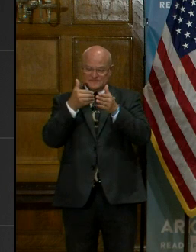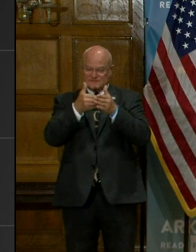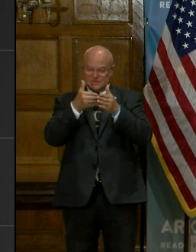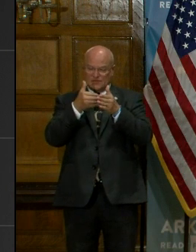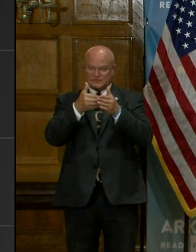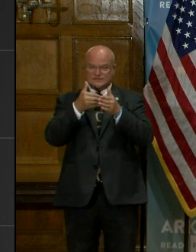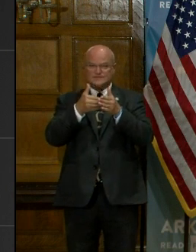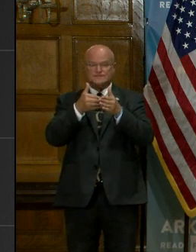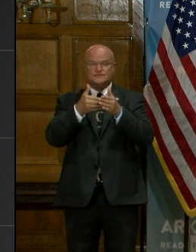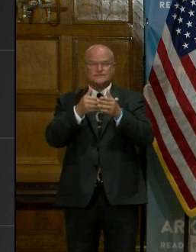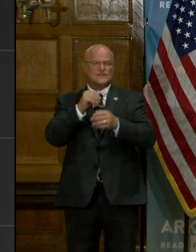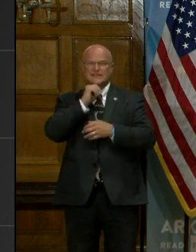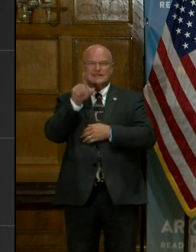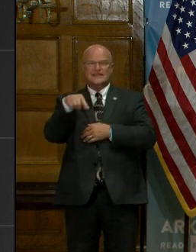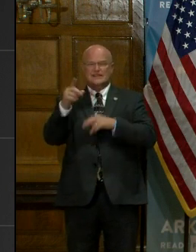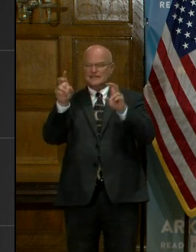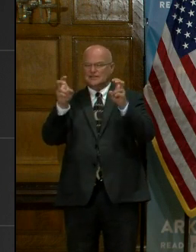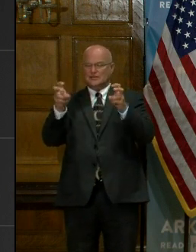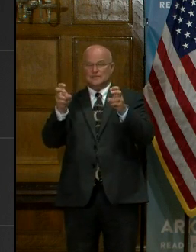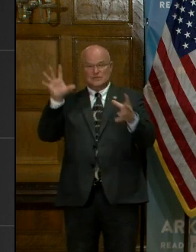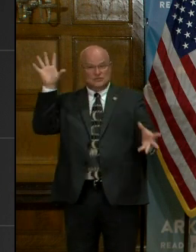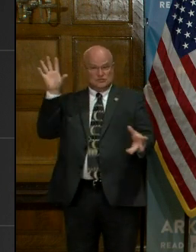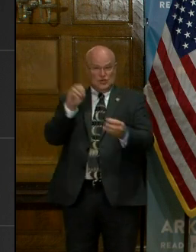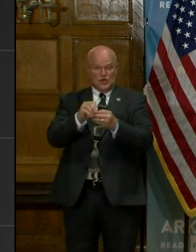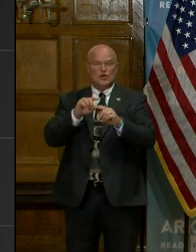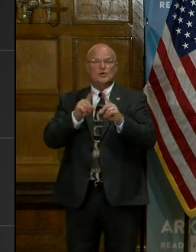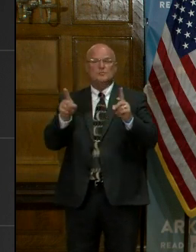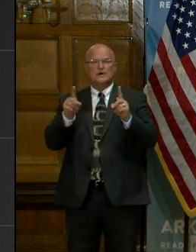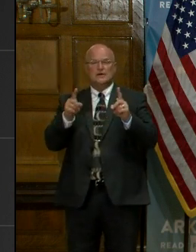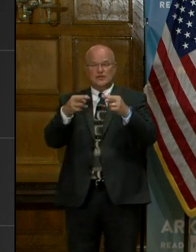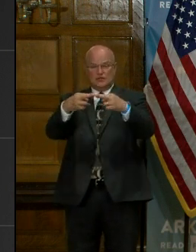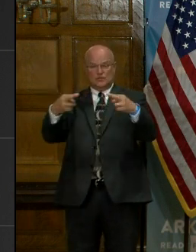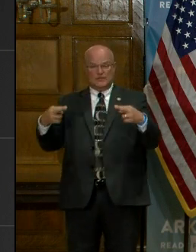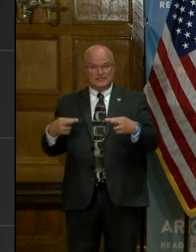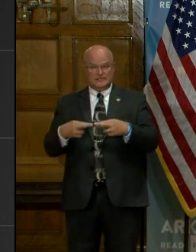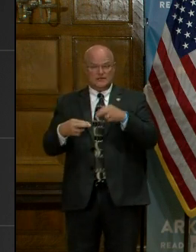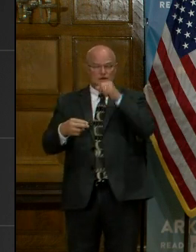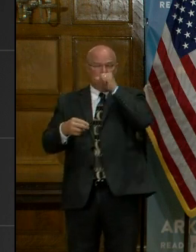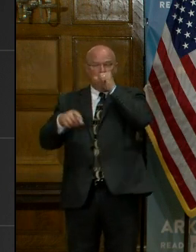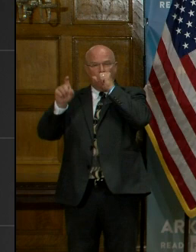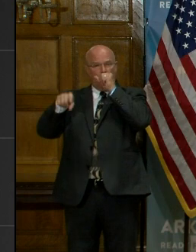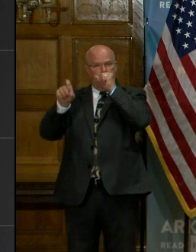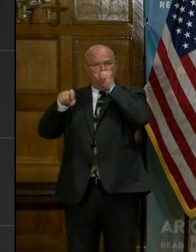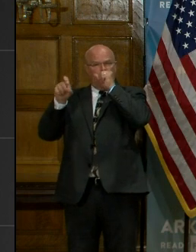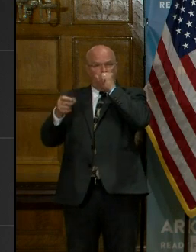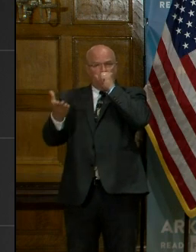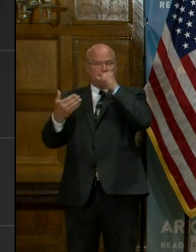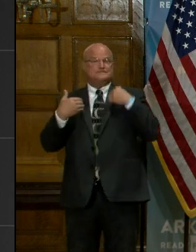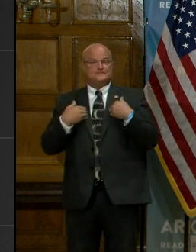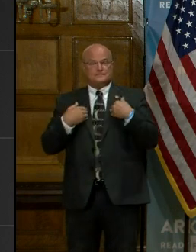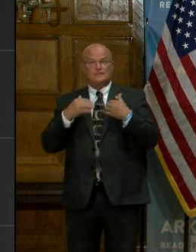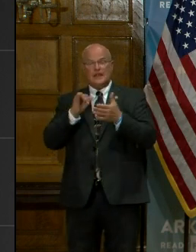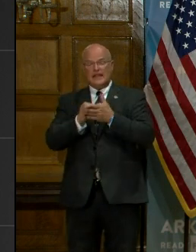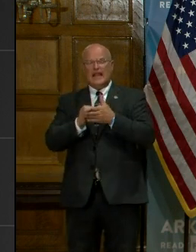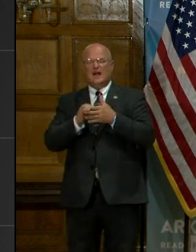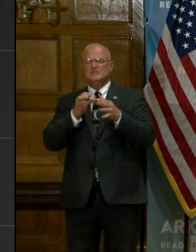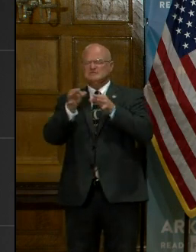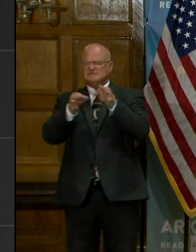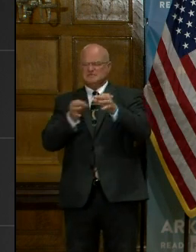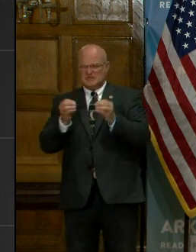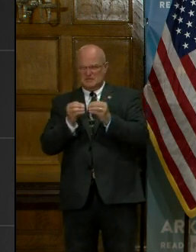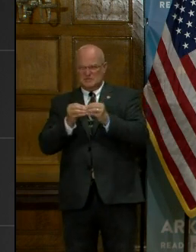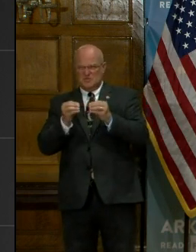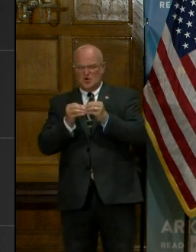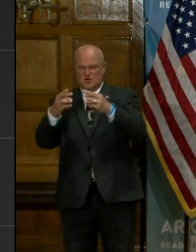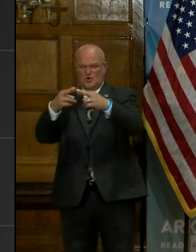carefully, not just in terms of total, but in terms of the region and the needs there. And we're going to elaborate on that